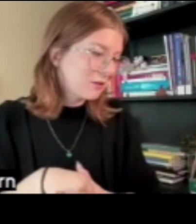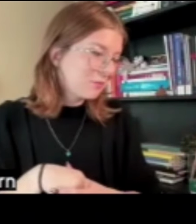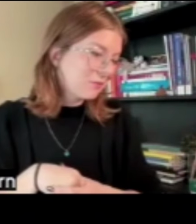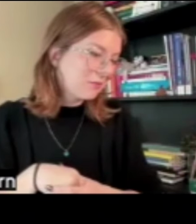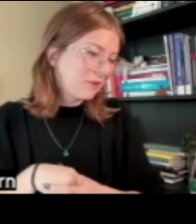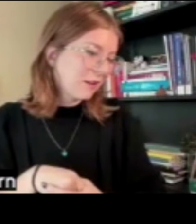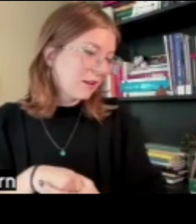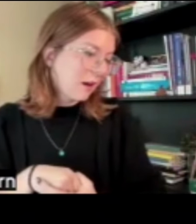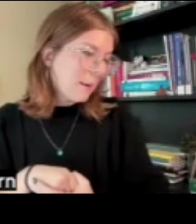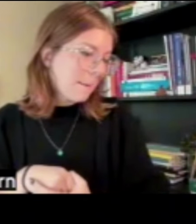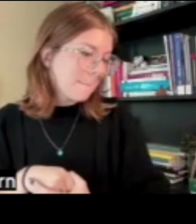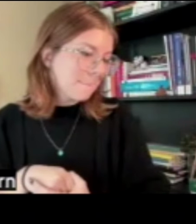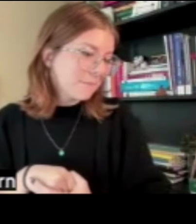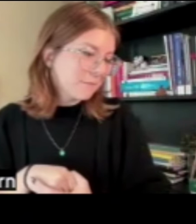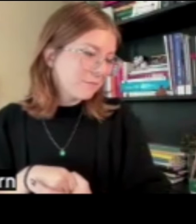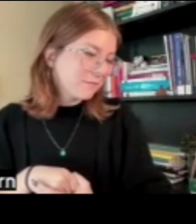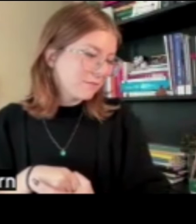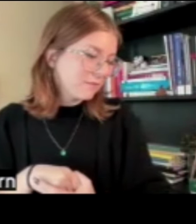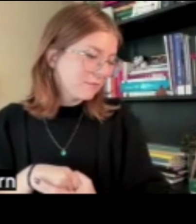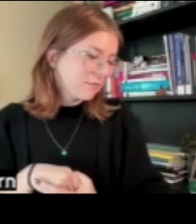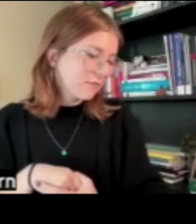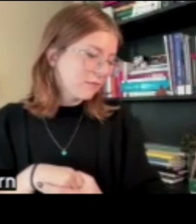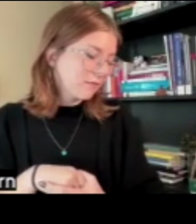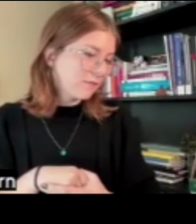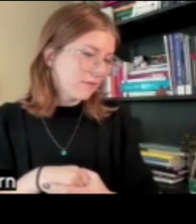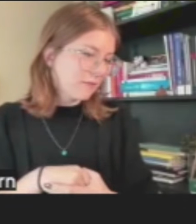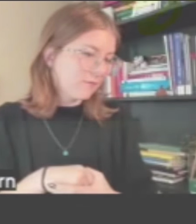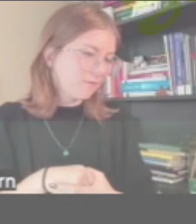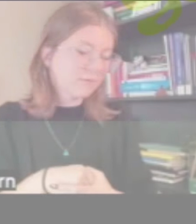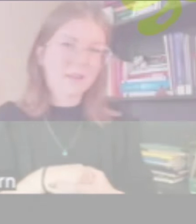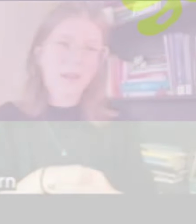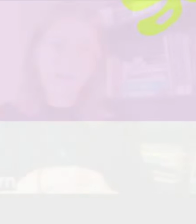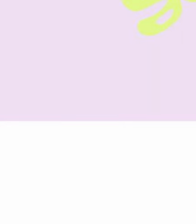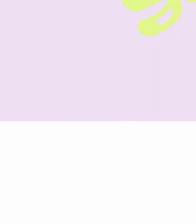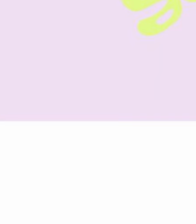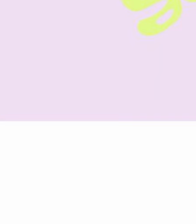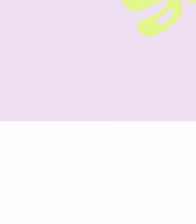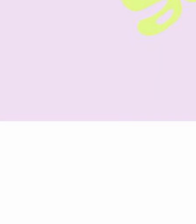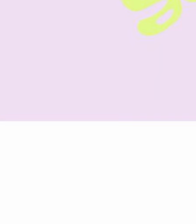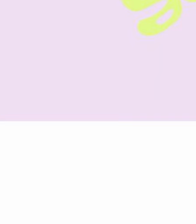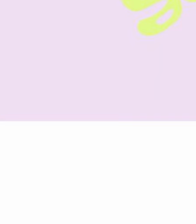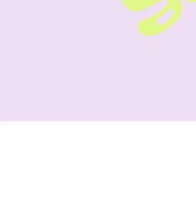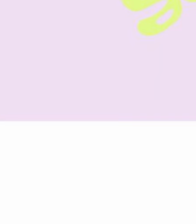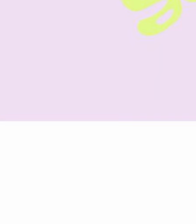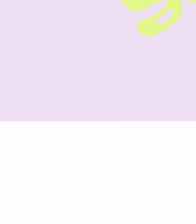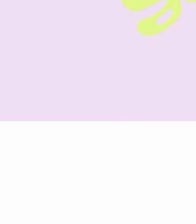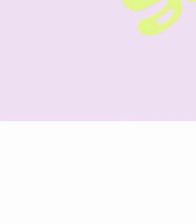it and just take note of what you notice. See what you notice.